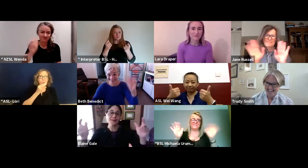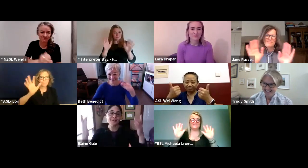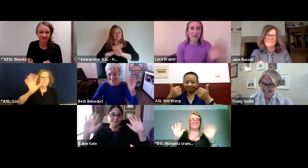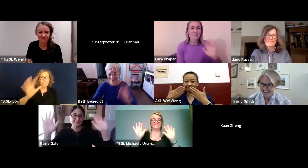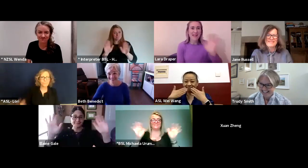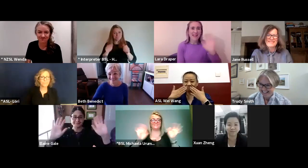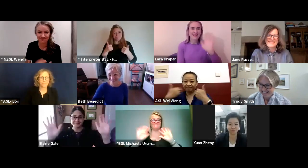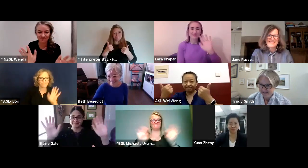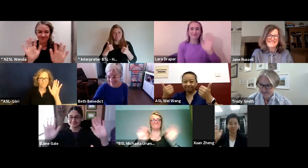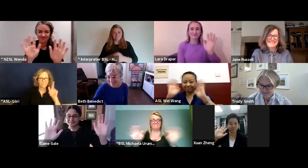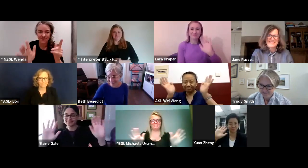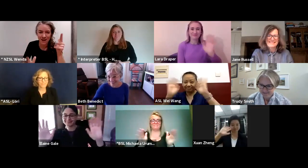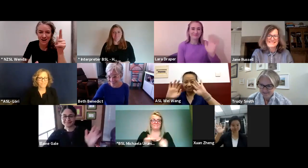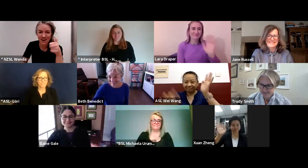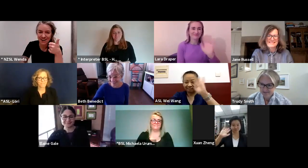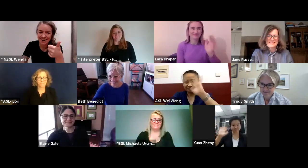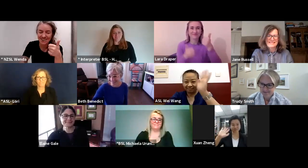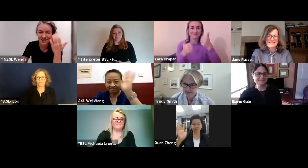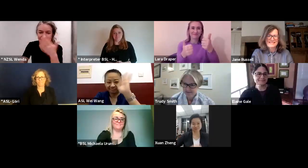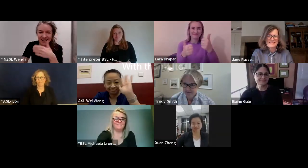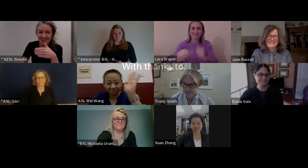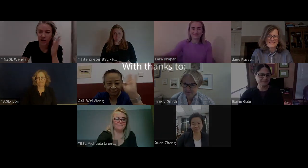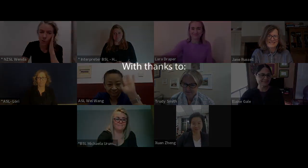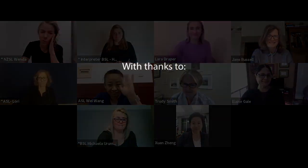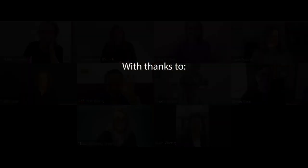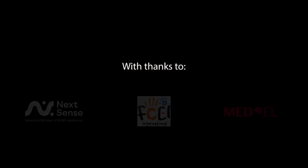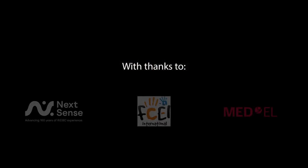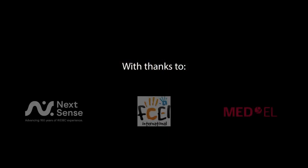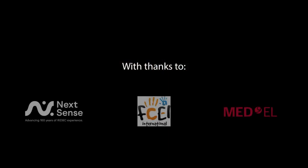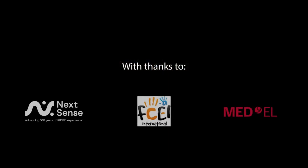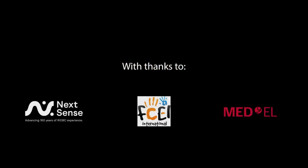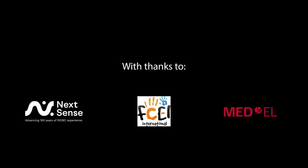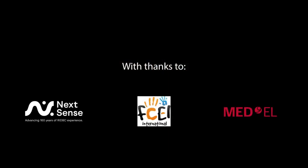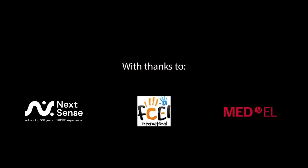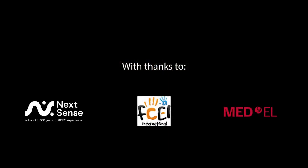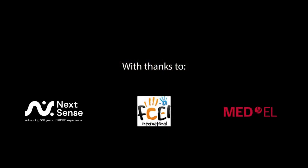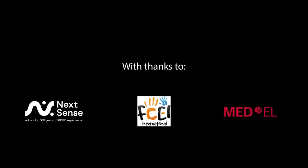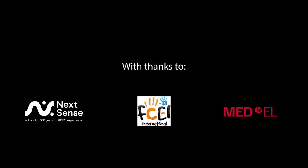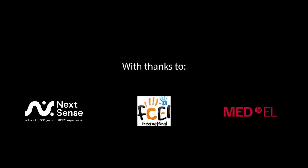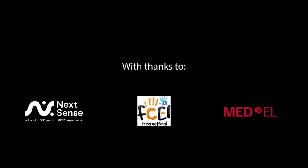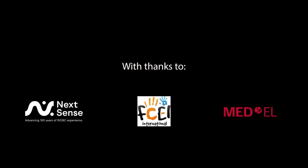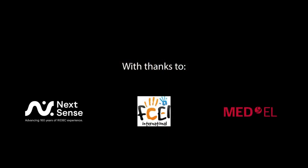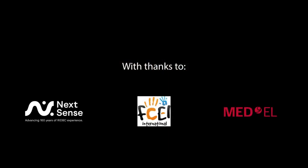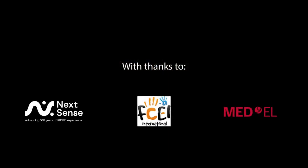Bye-bye. Thank you.